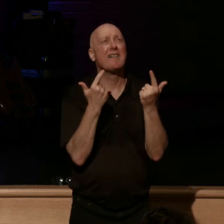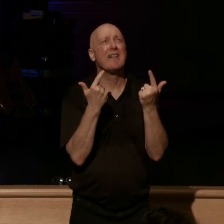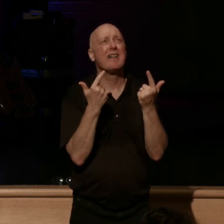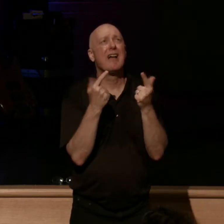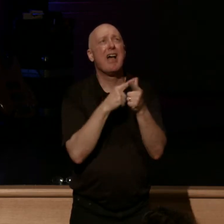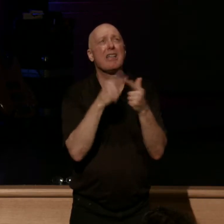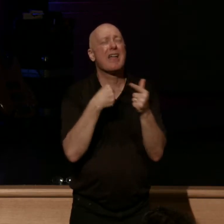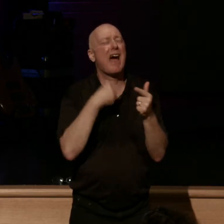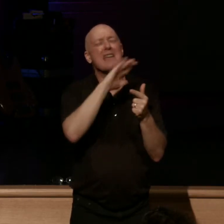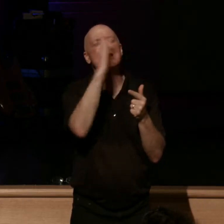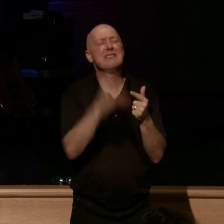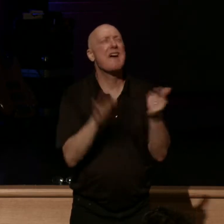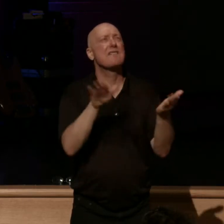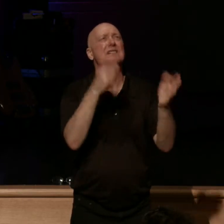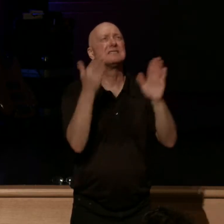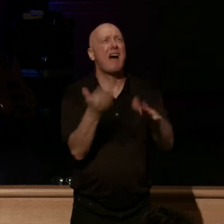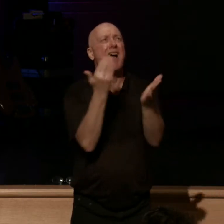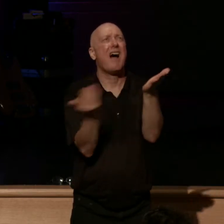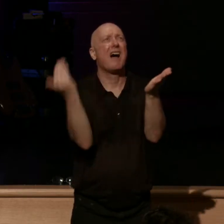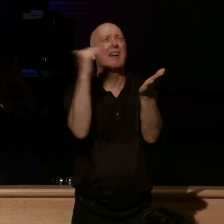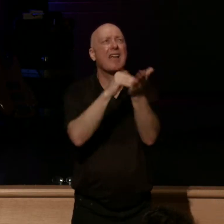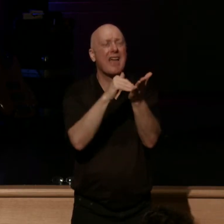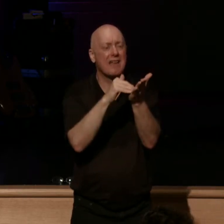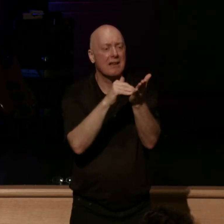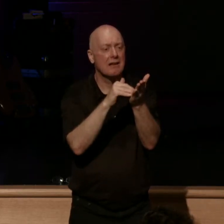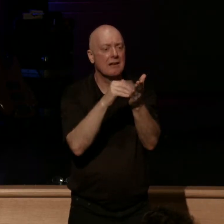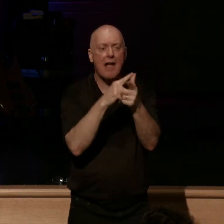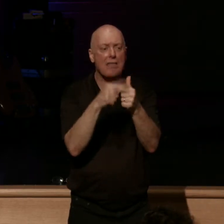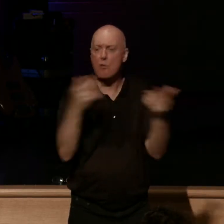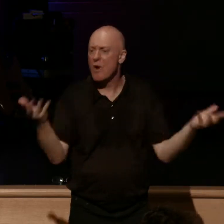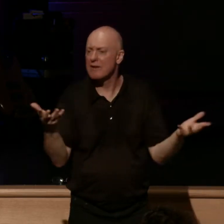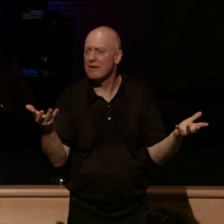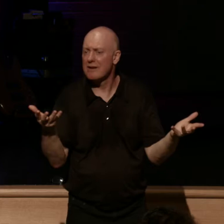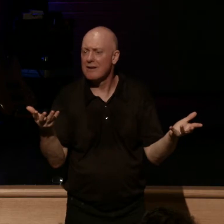I may never die again. And then what?